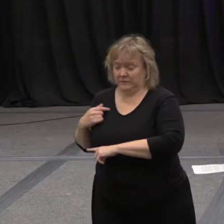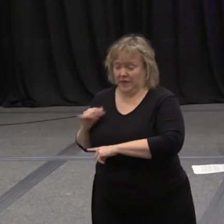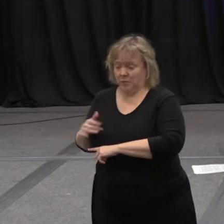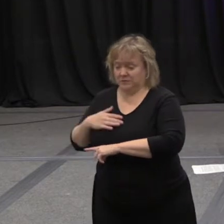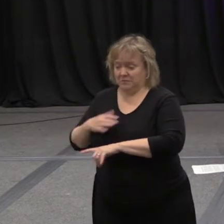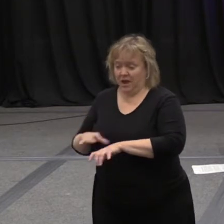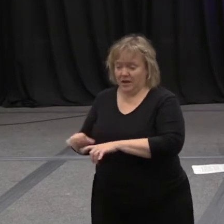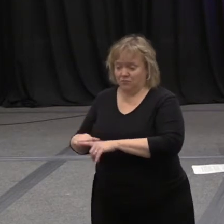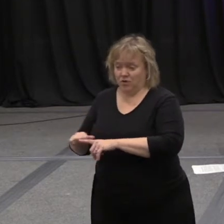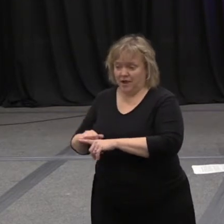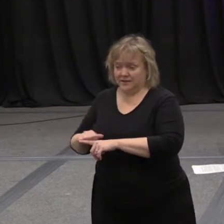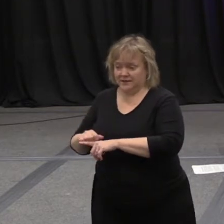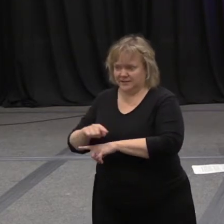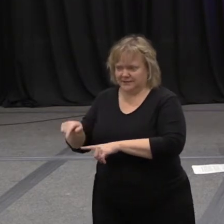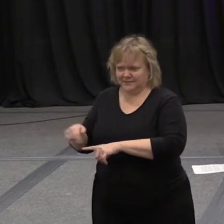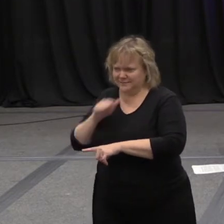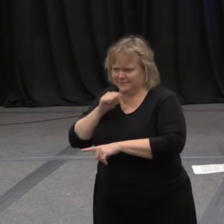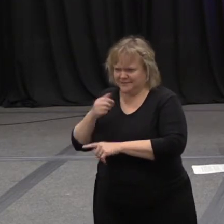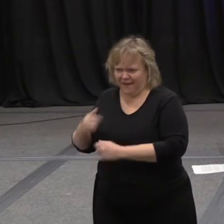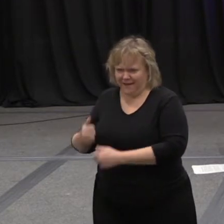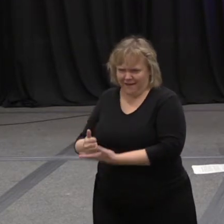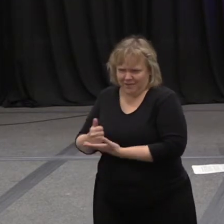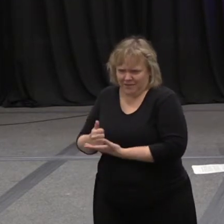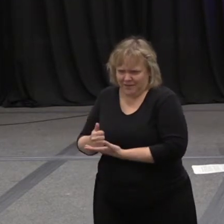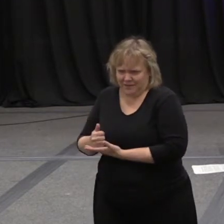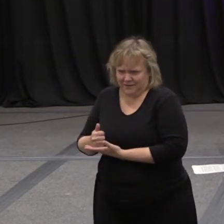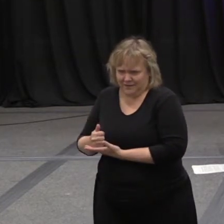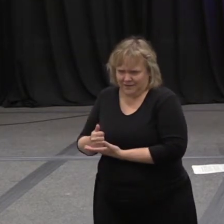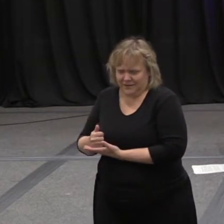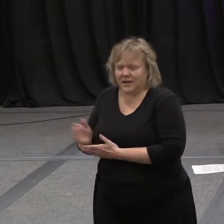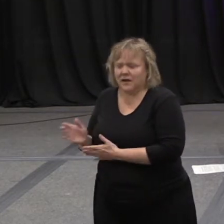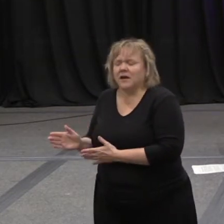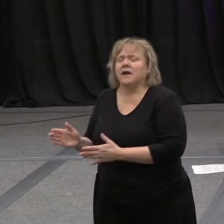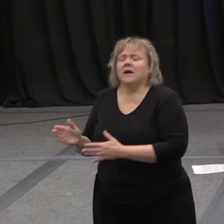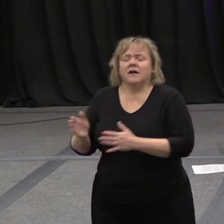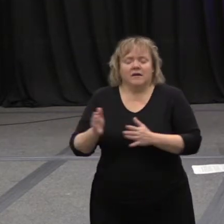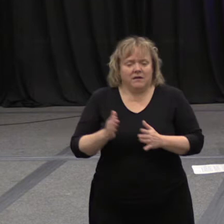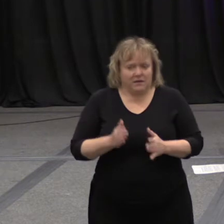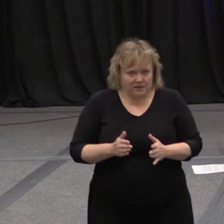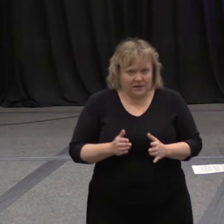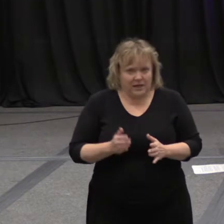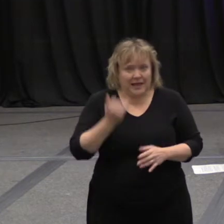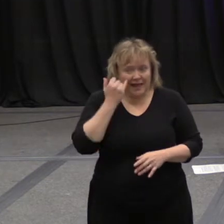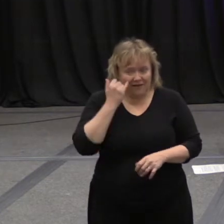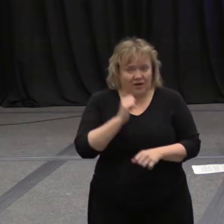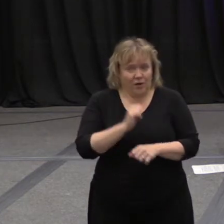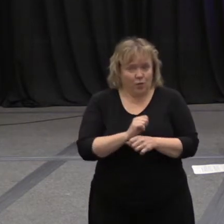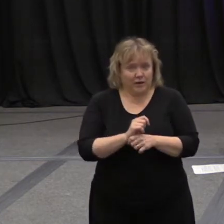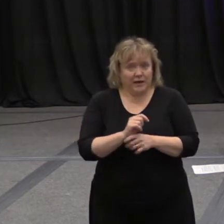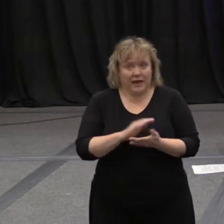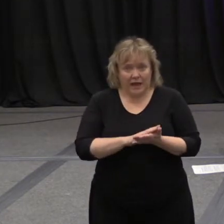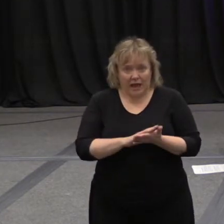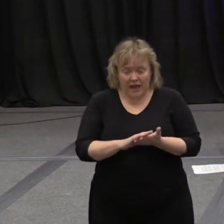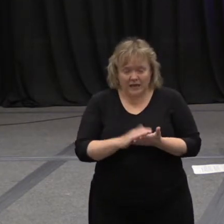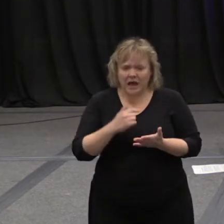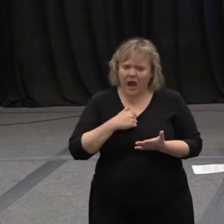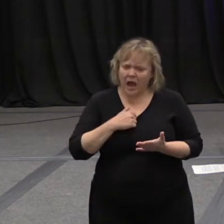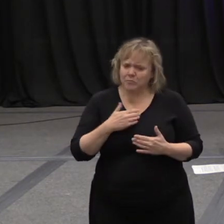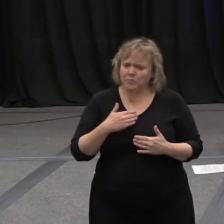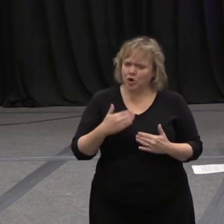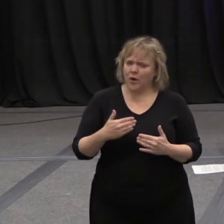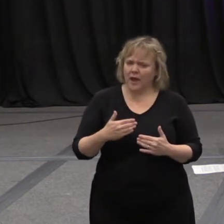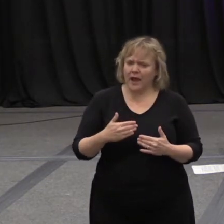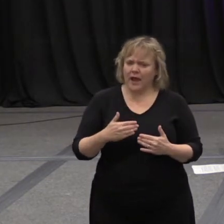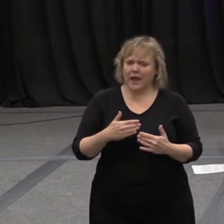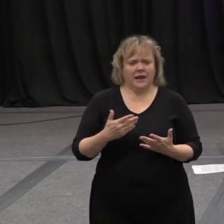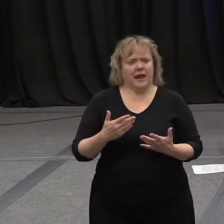That's not helping. So when we can work being kind, you know what? I'm going to walk around the block an extra time.